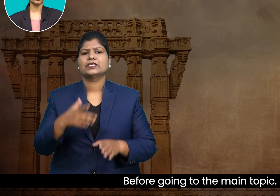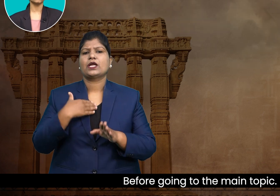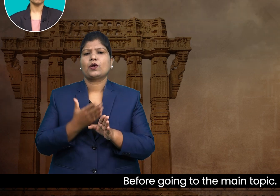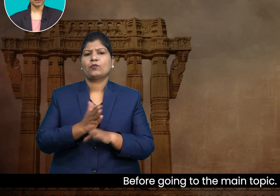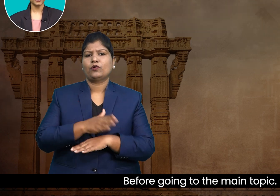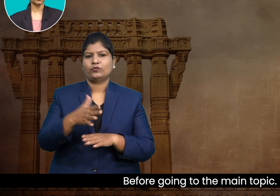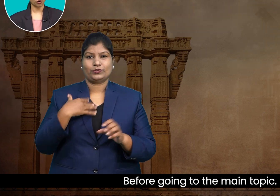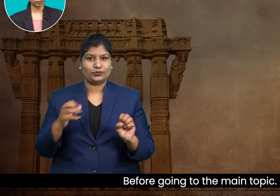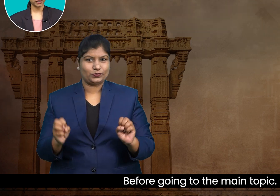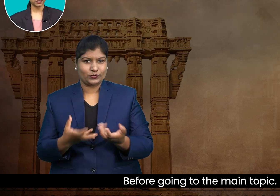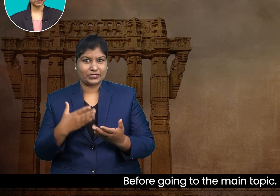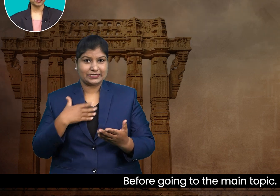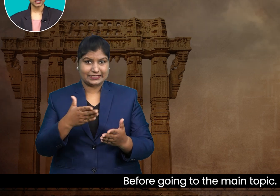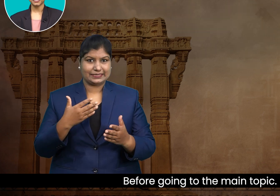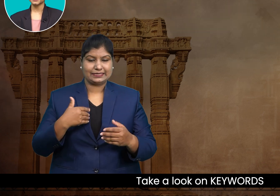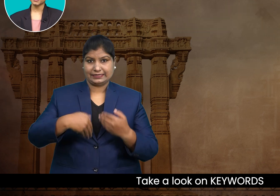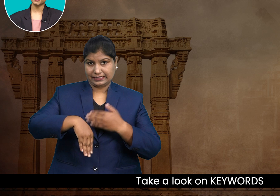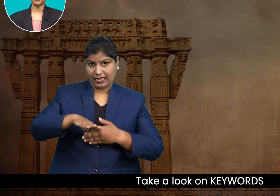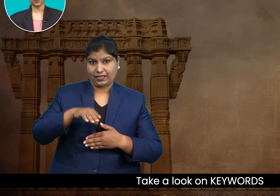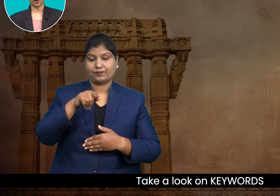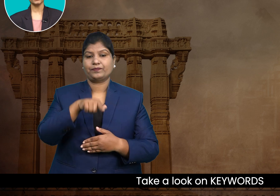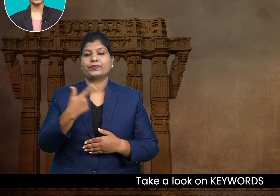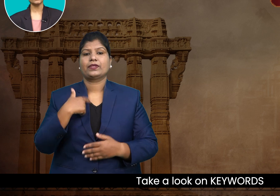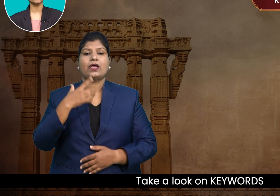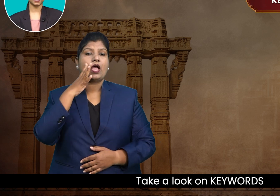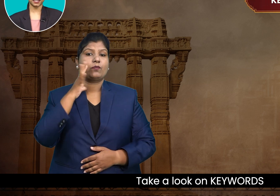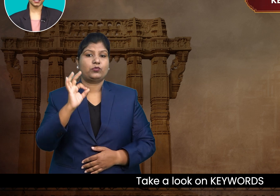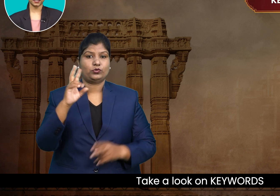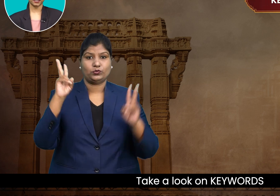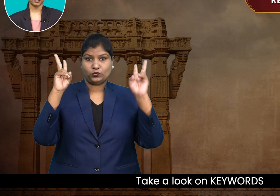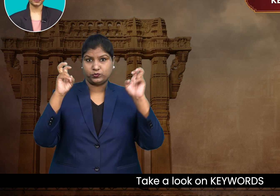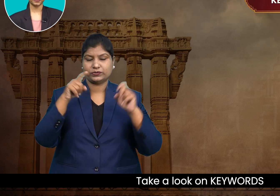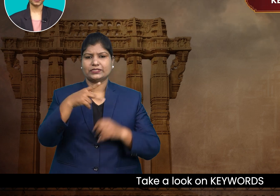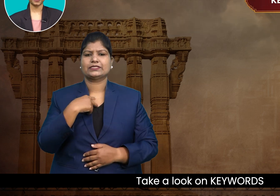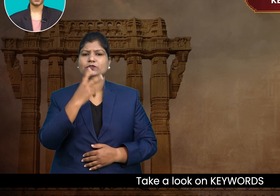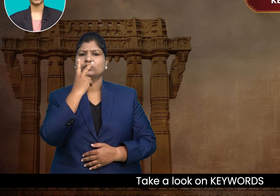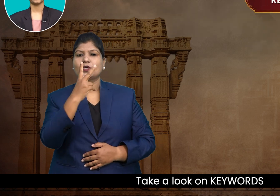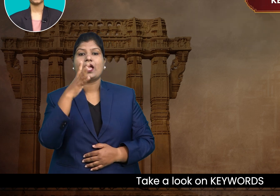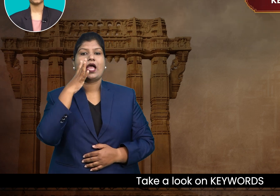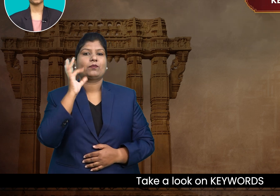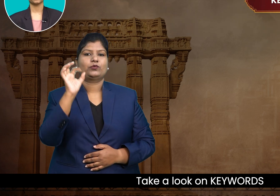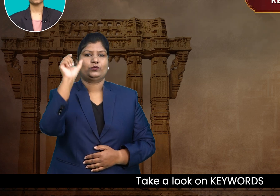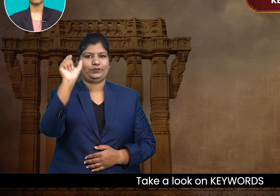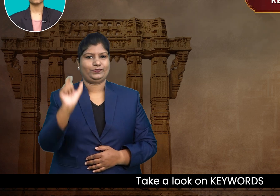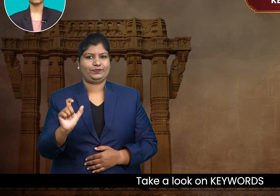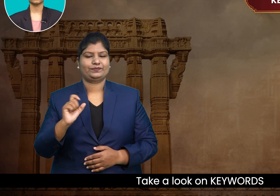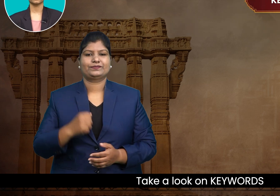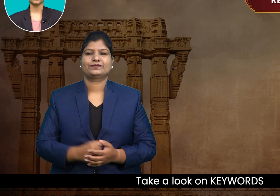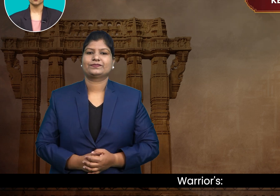Before going to the main topic, take a look on keywords.